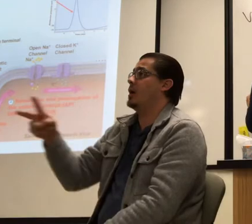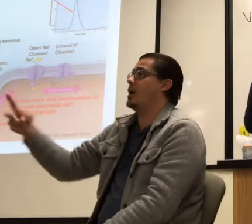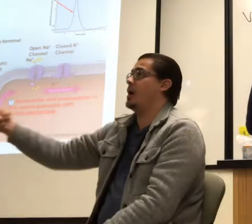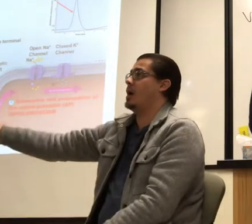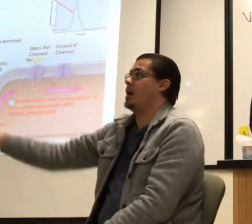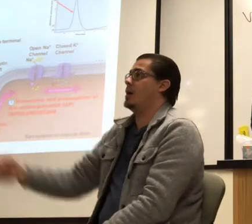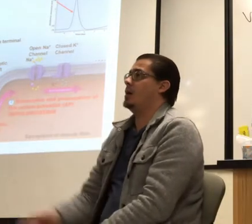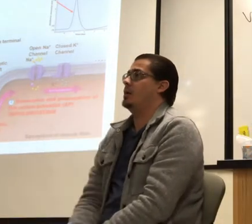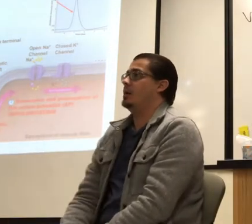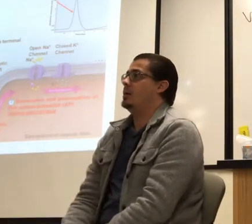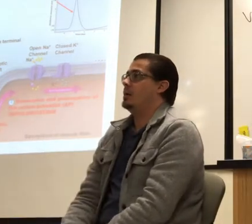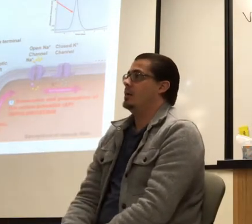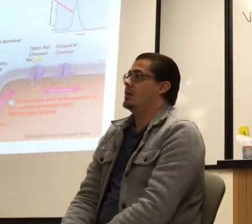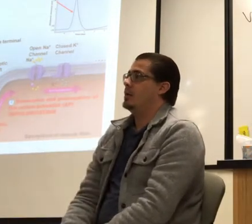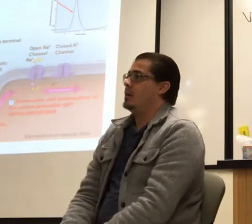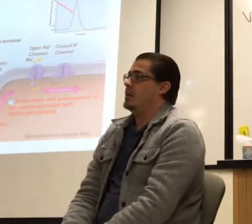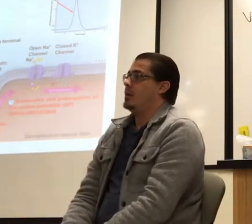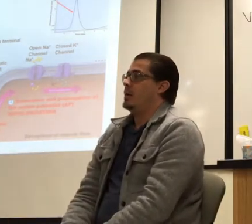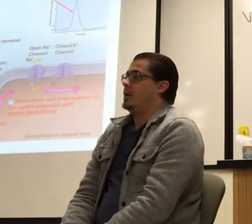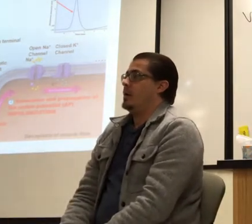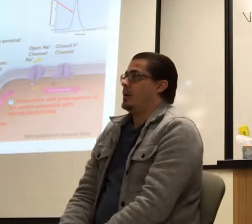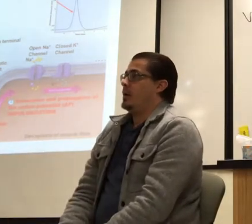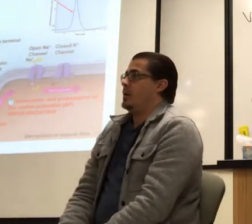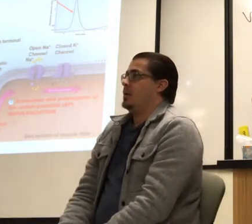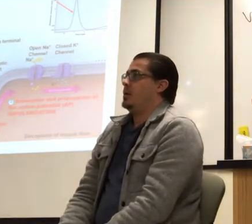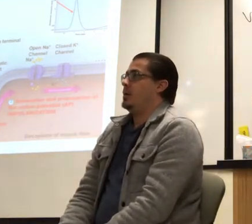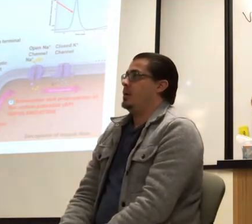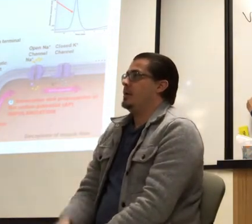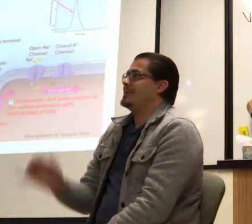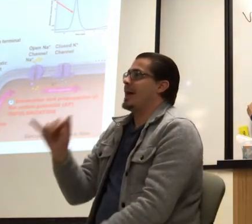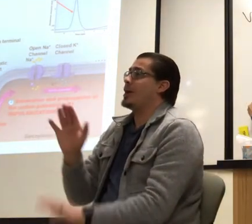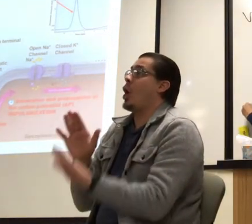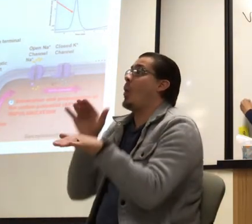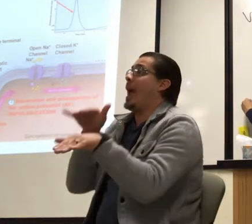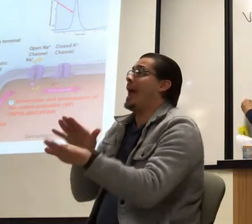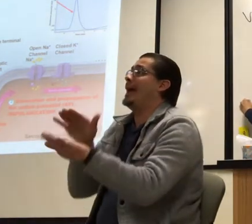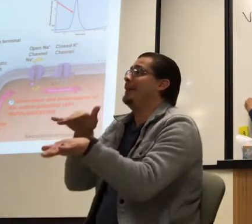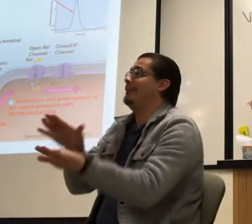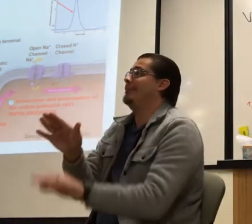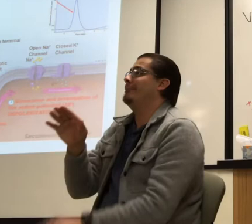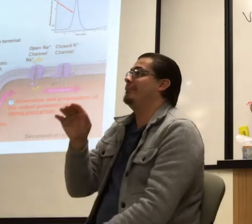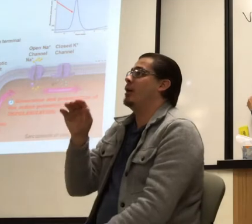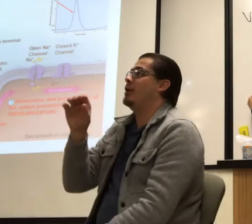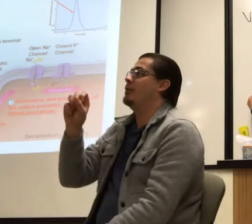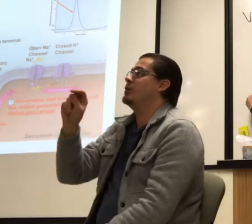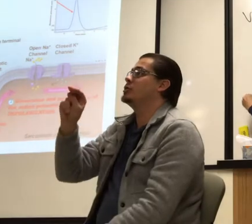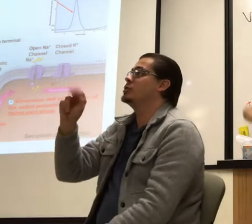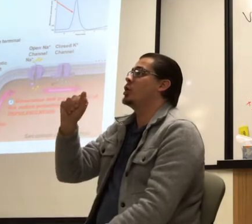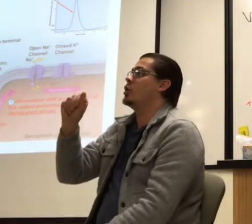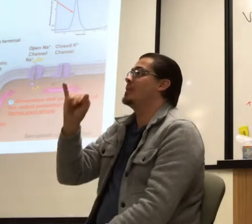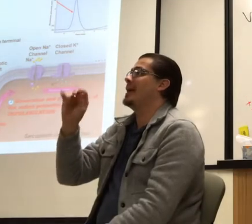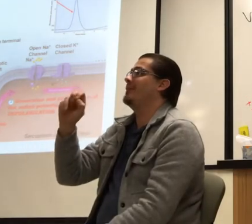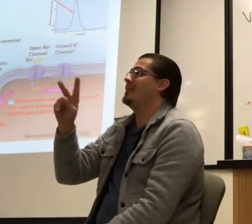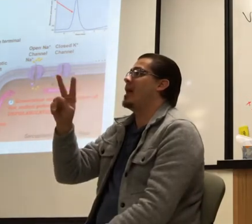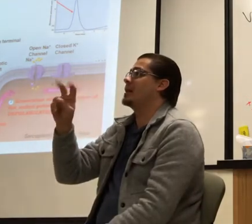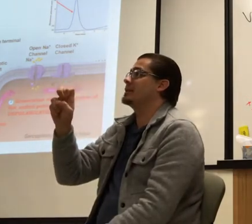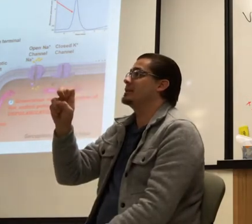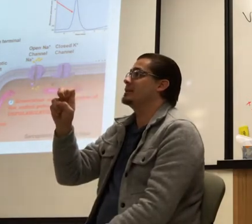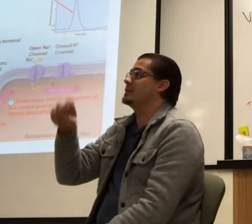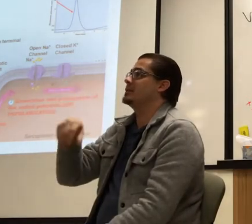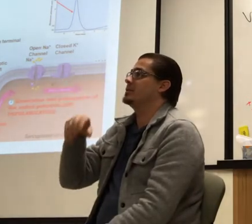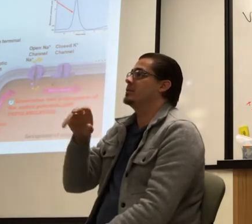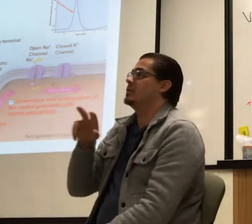So, you know, this wave of sodium influx comes in from the neuromuscular